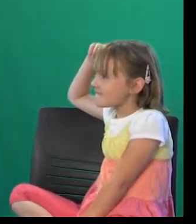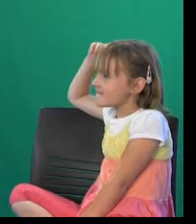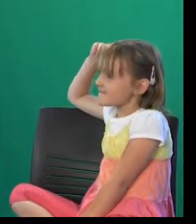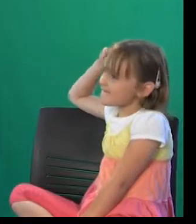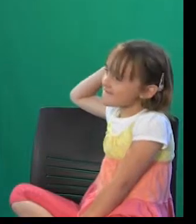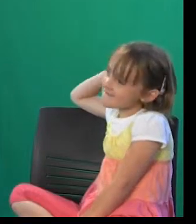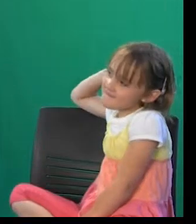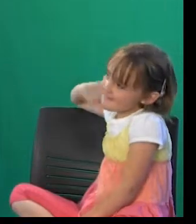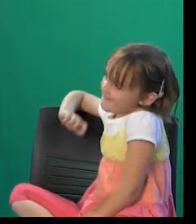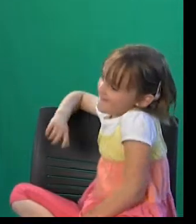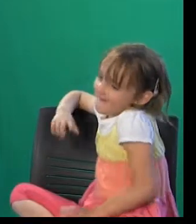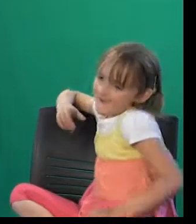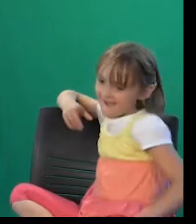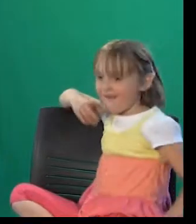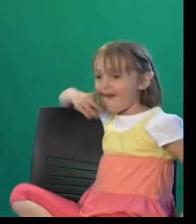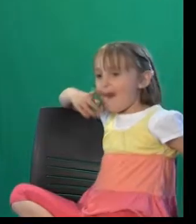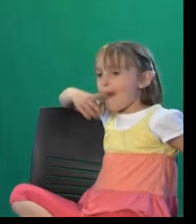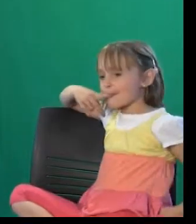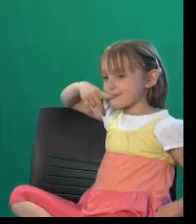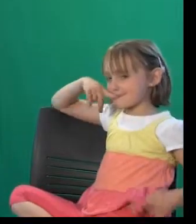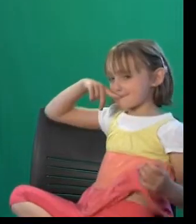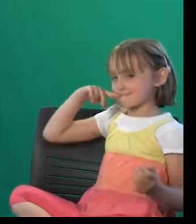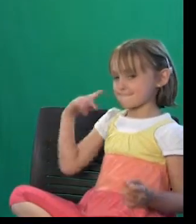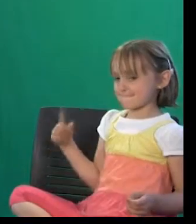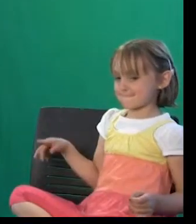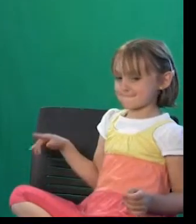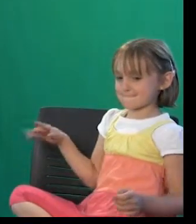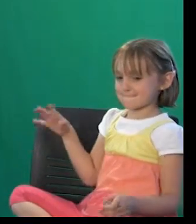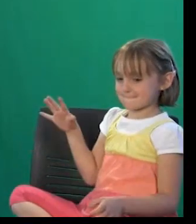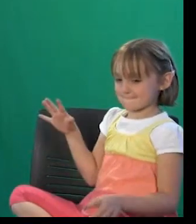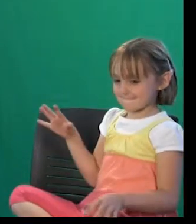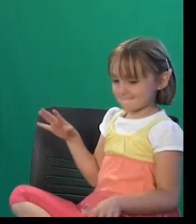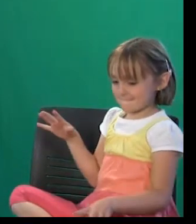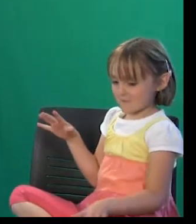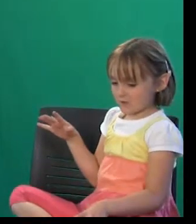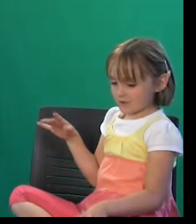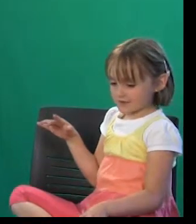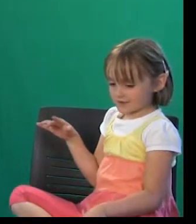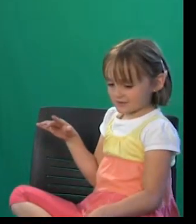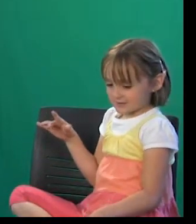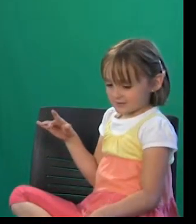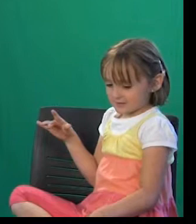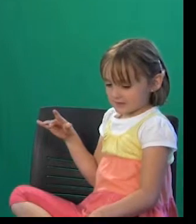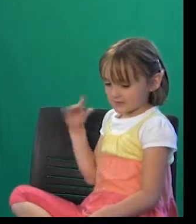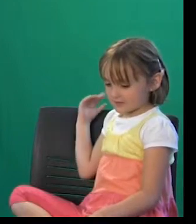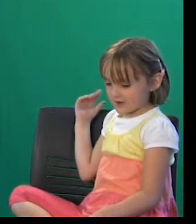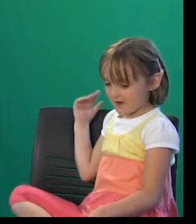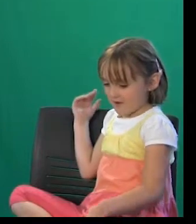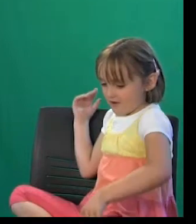Mm, think.